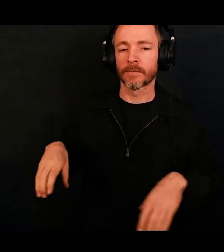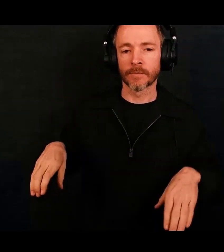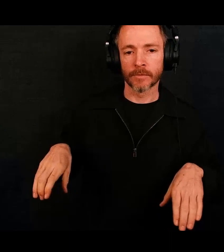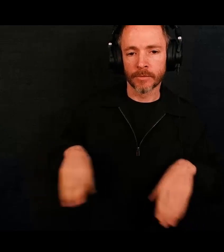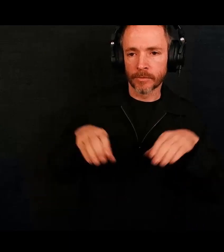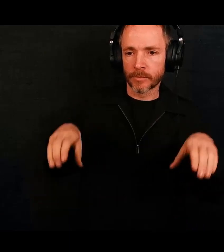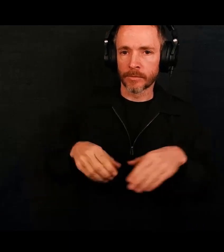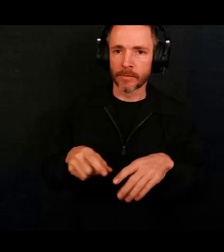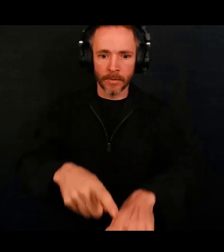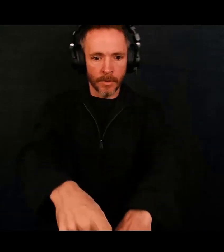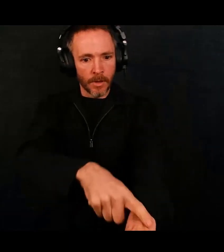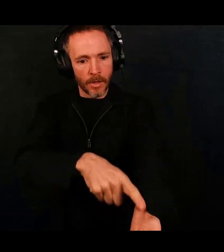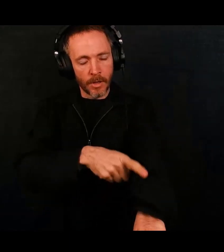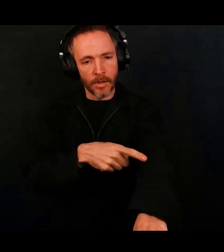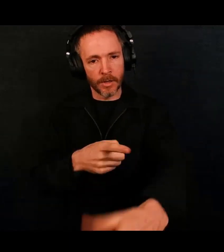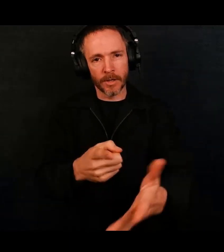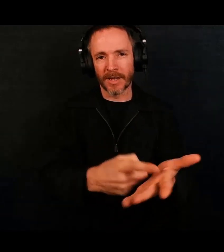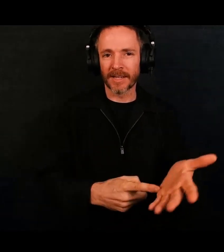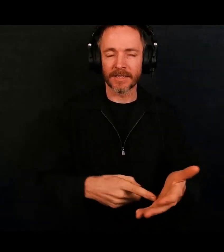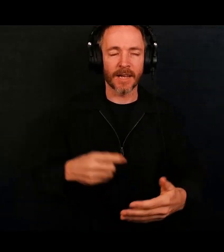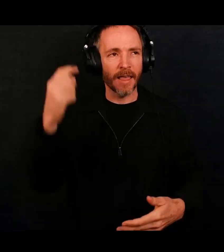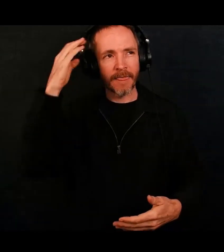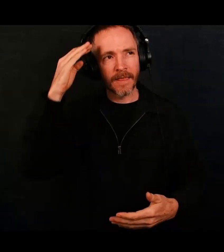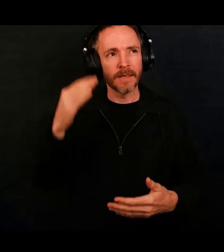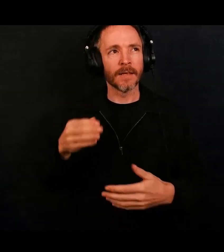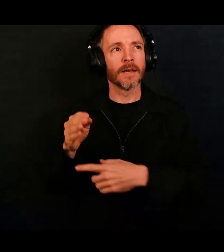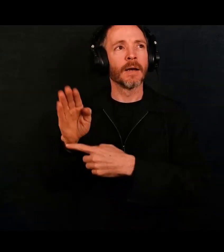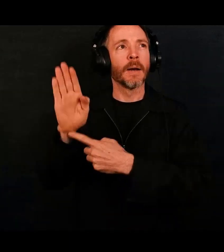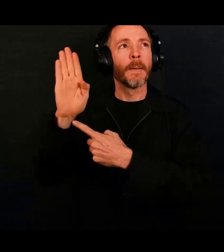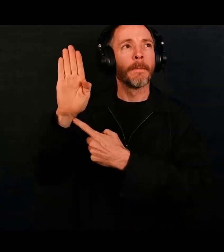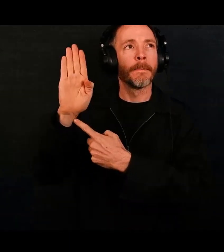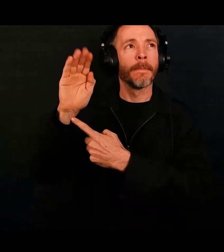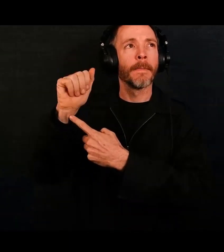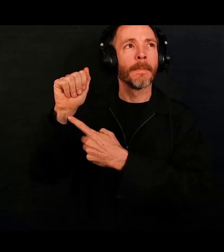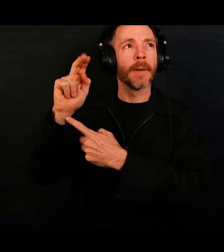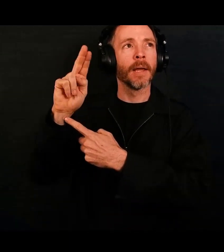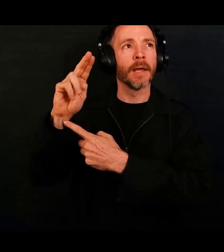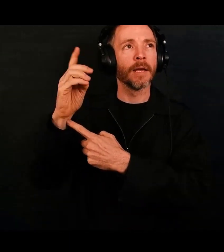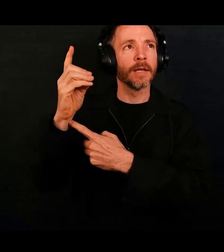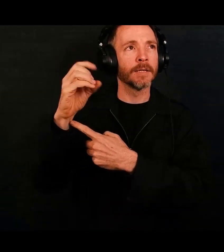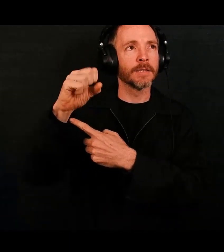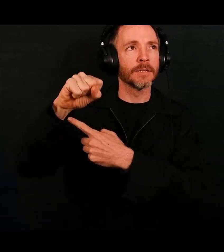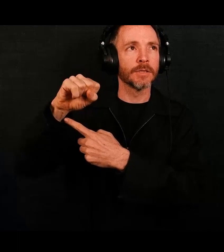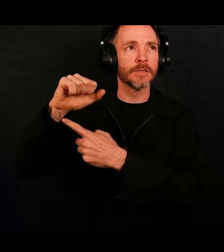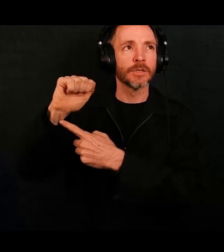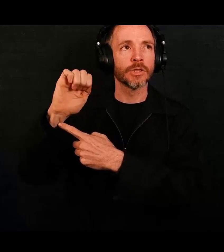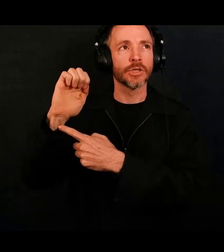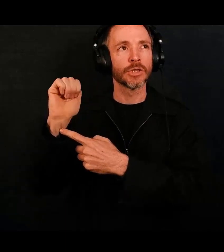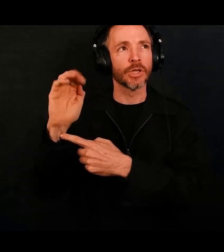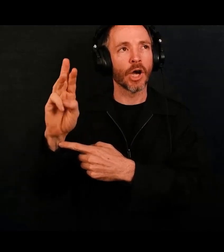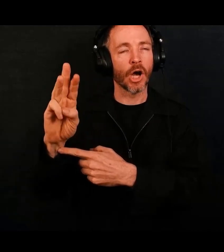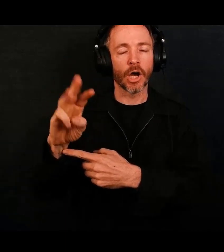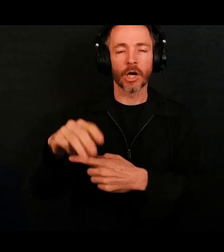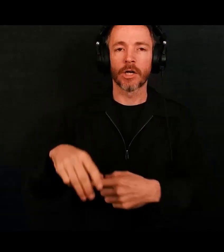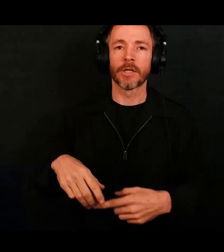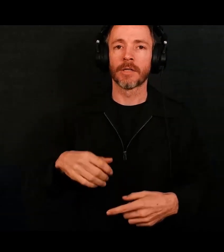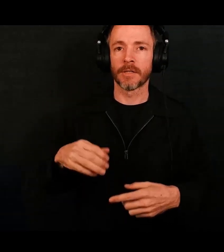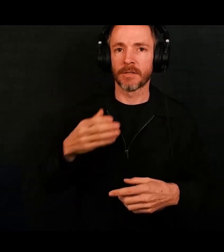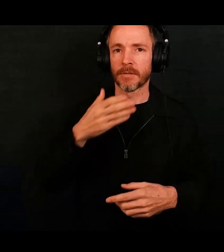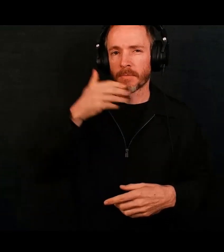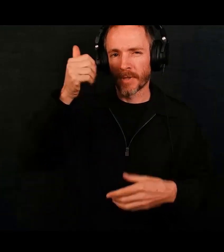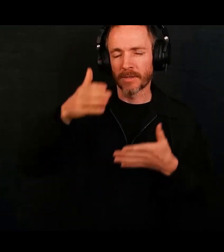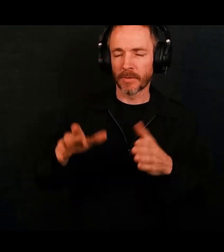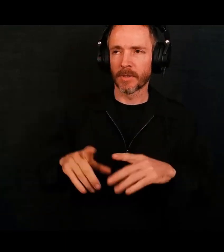this. I think a bandsaw is the best bet. My bandsaw is no good